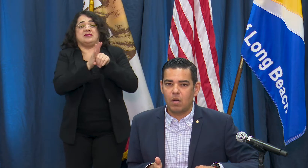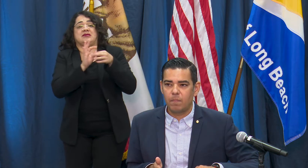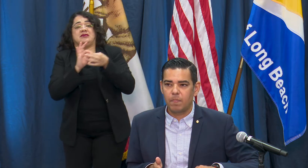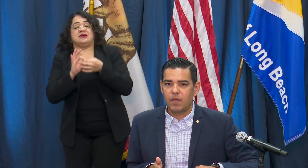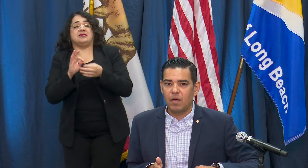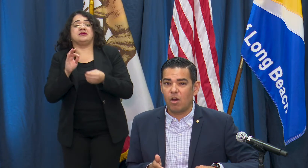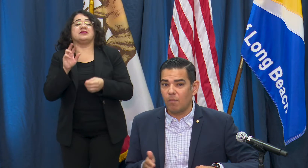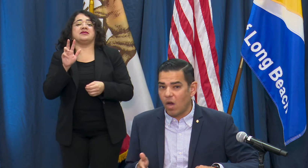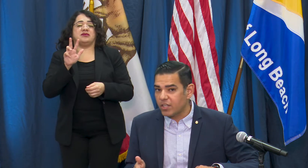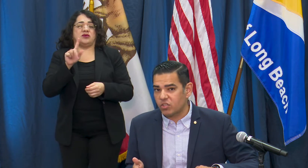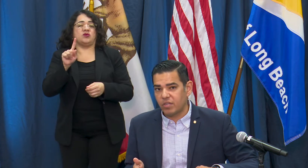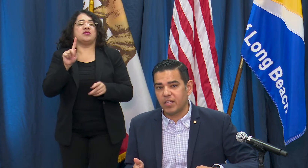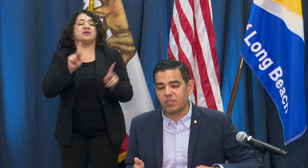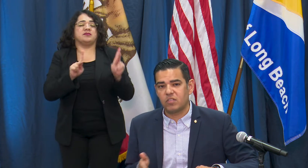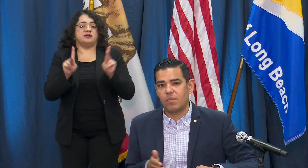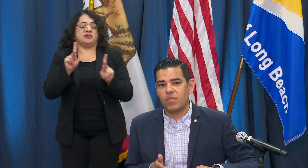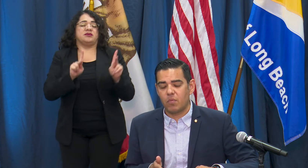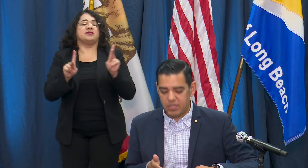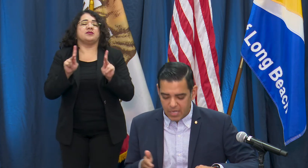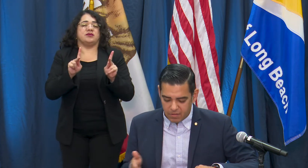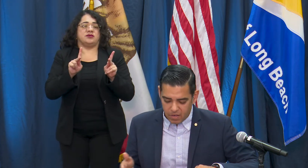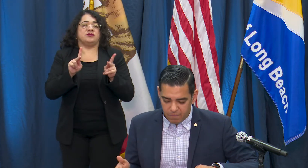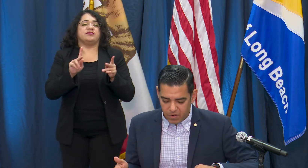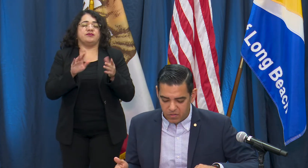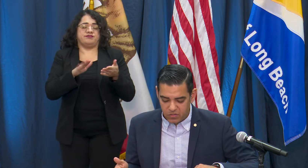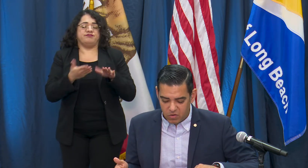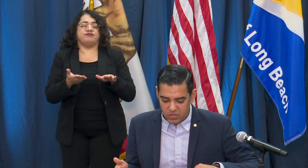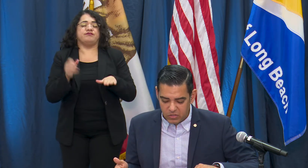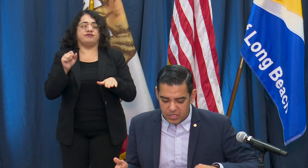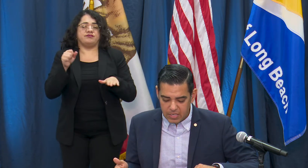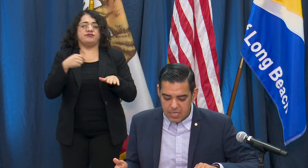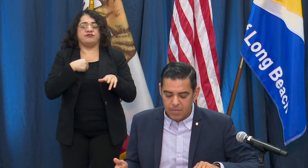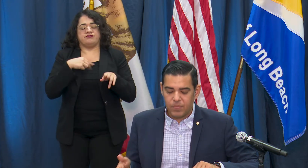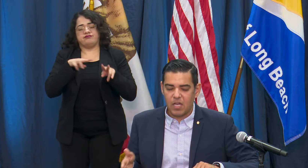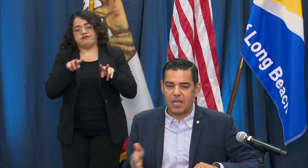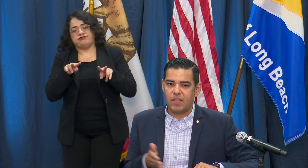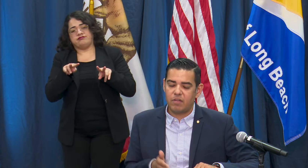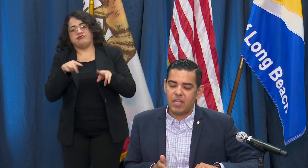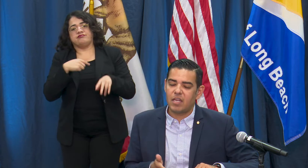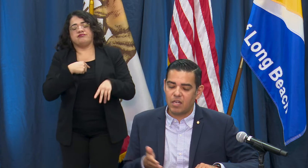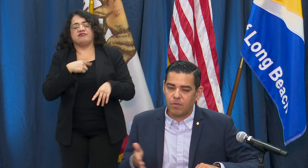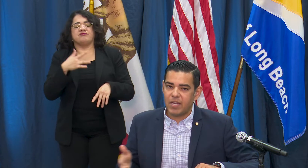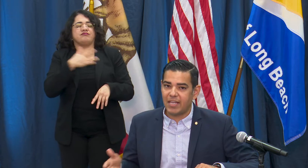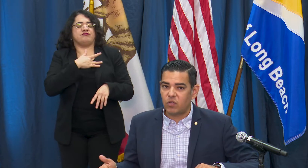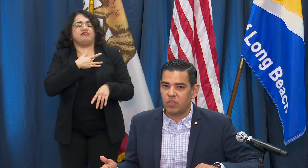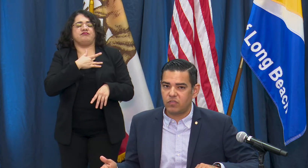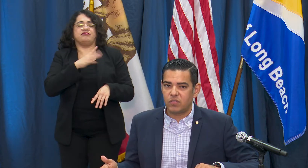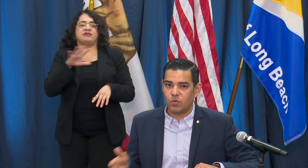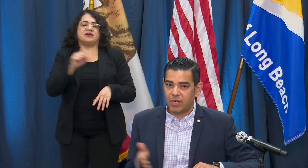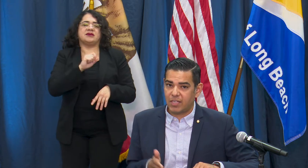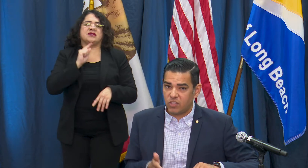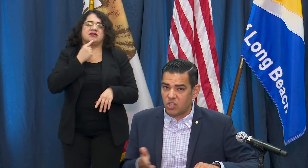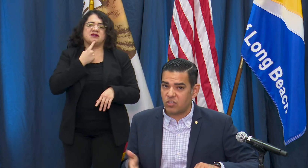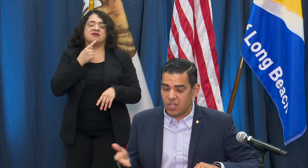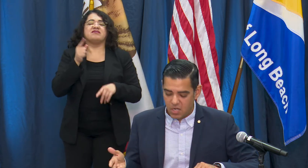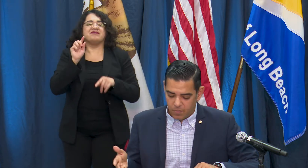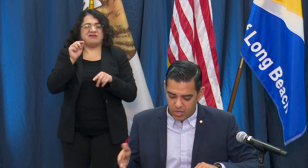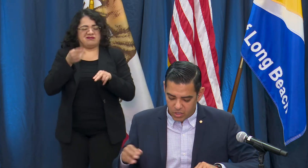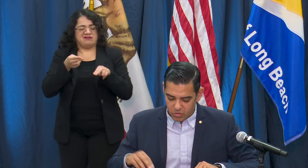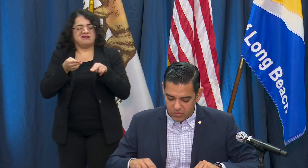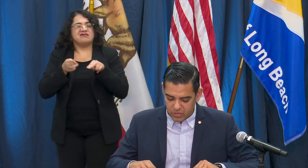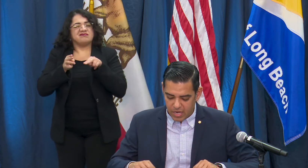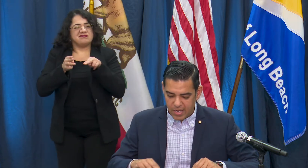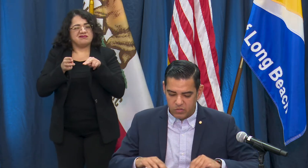we are monitoring. It's a number that we take very seriously, and a number that increases, and we're going to continue to see that